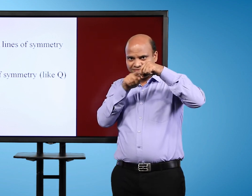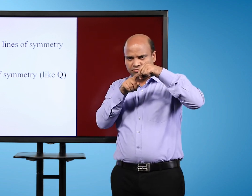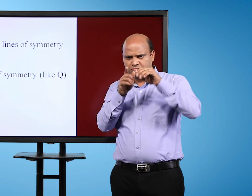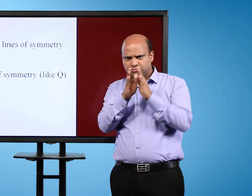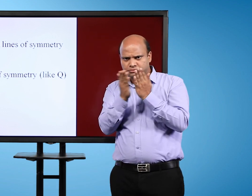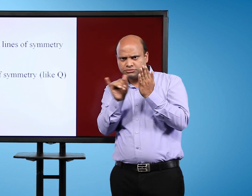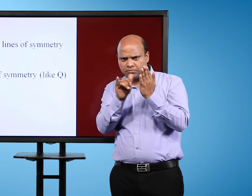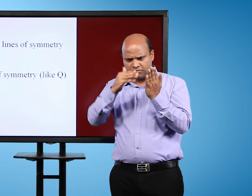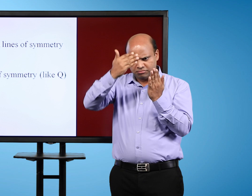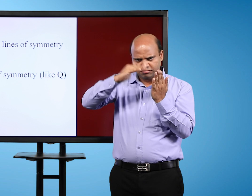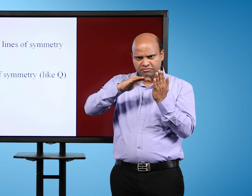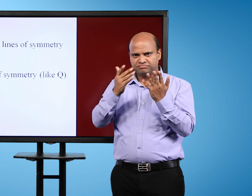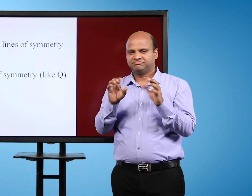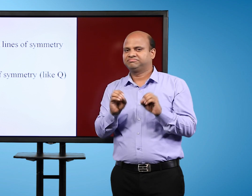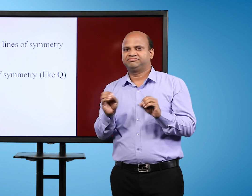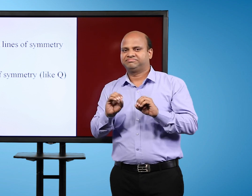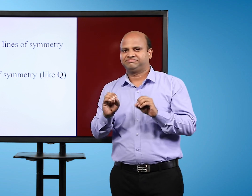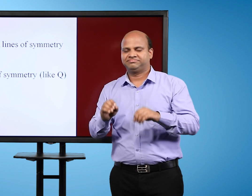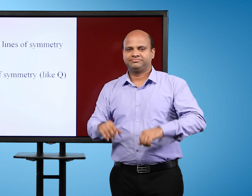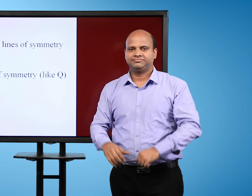symmetry like Q.